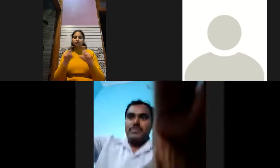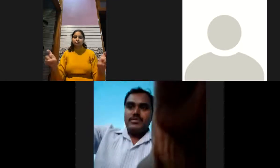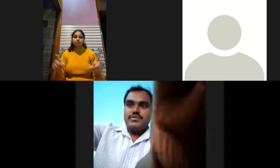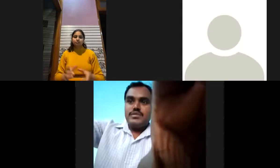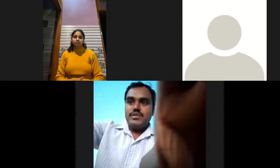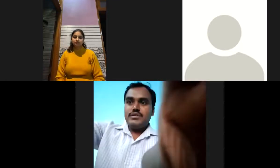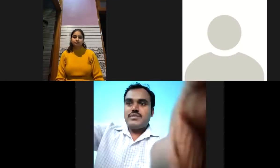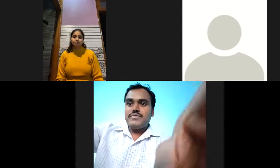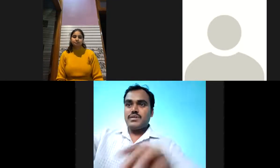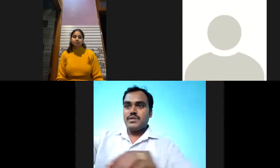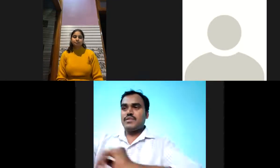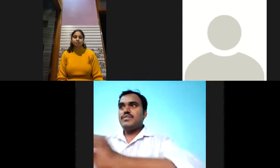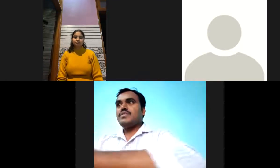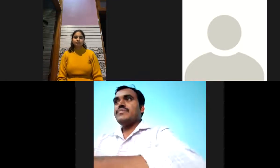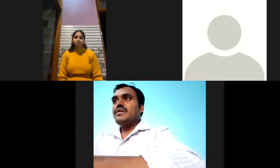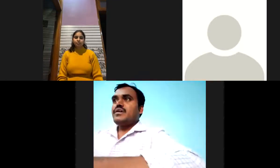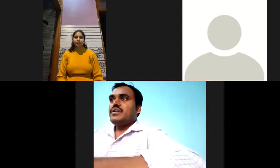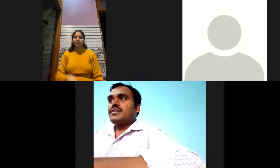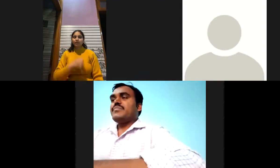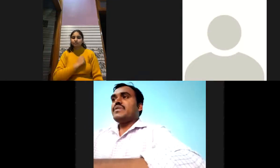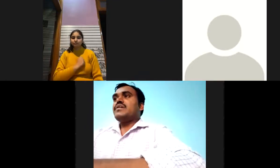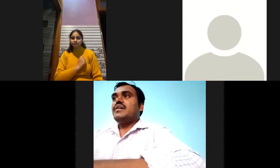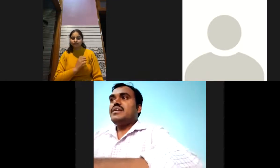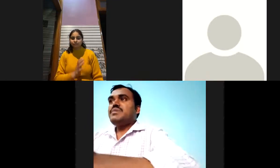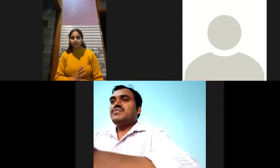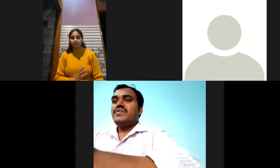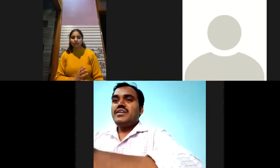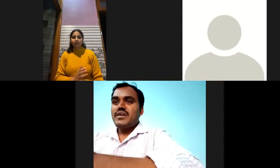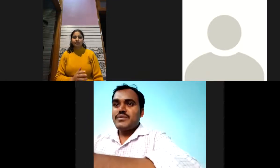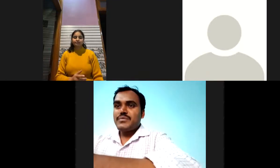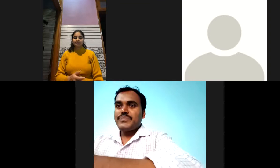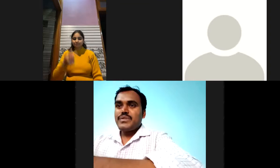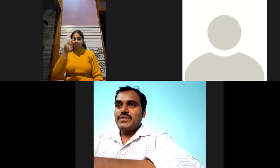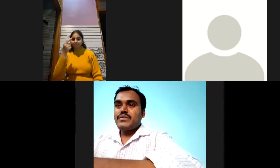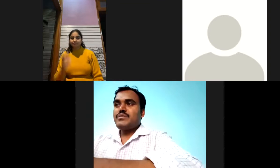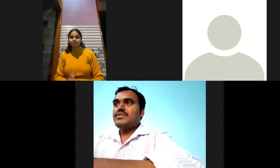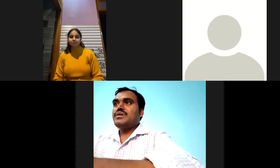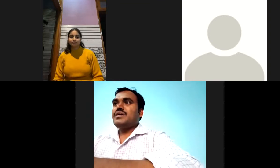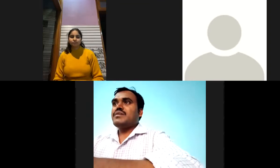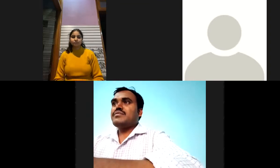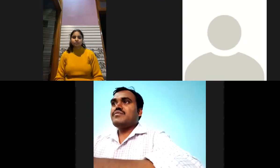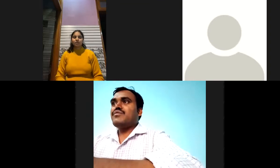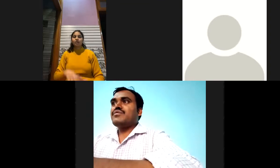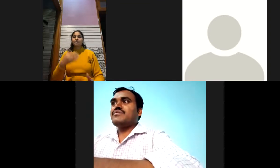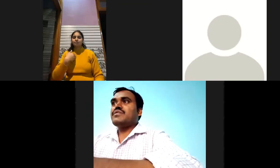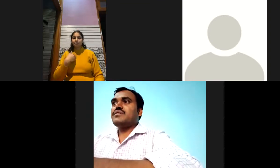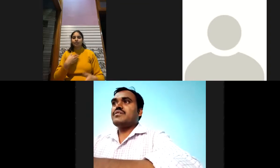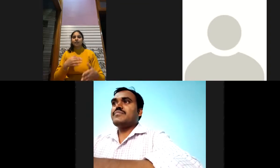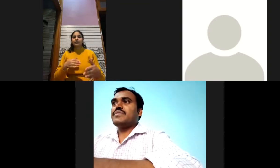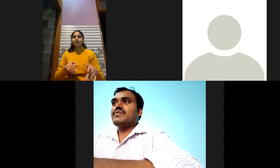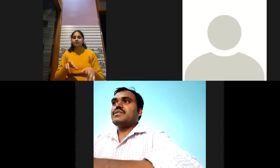1 minute, sorry for the inconvenience. Right. Yeah, let me define what is the meaning I set forth